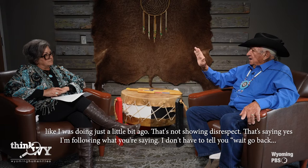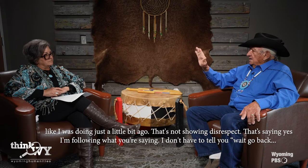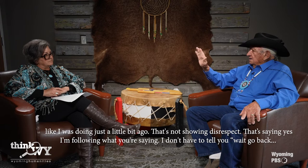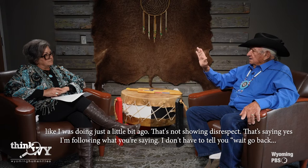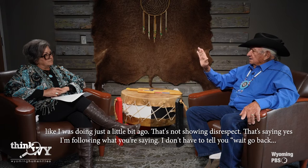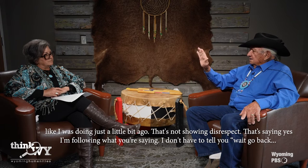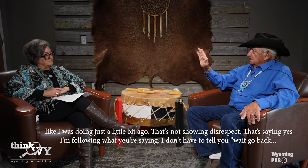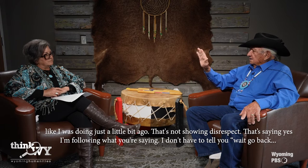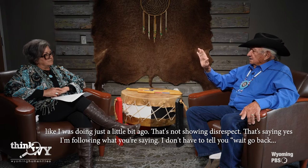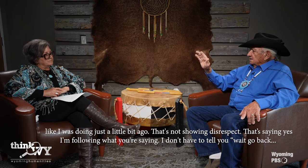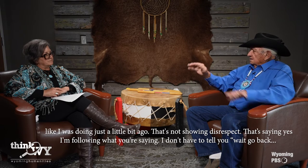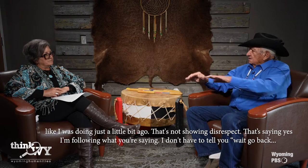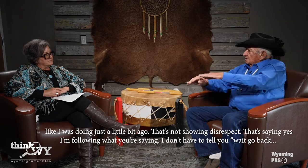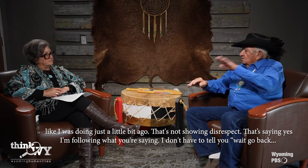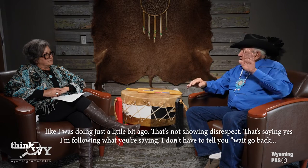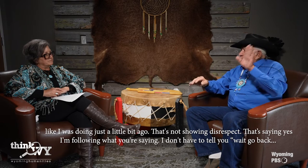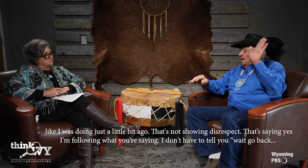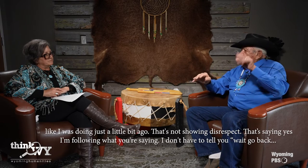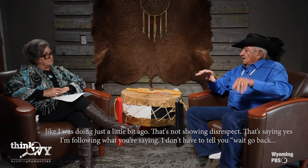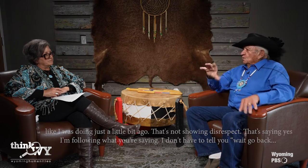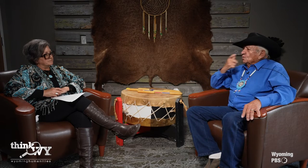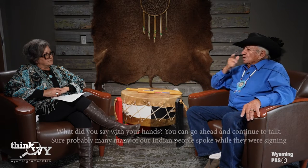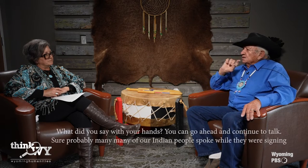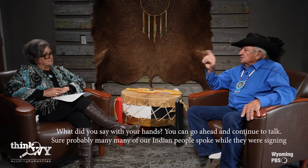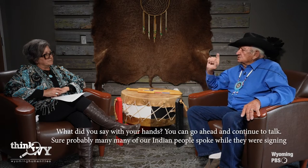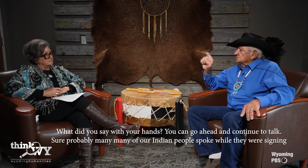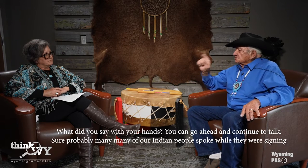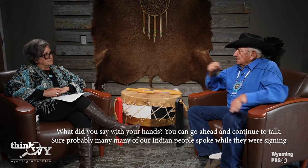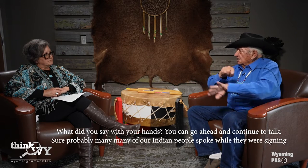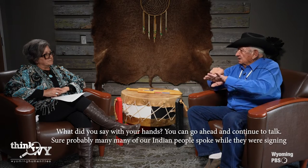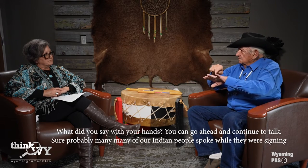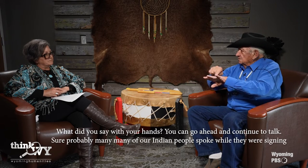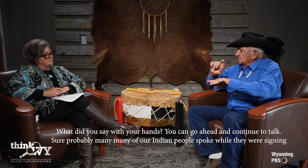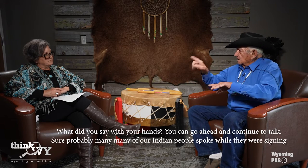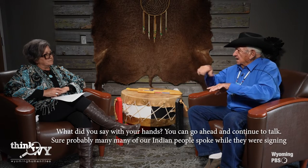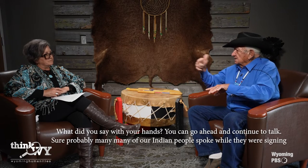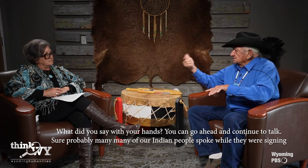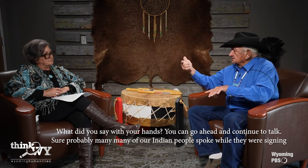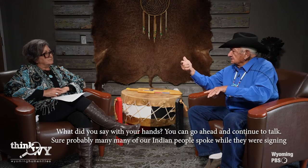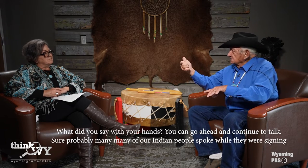wait. Go back. What did you say when your hands?